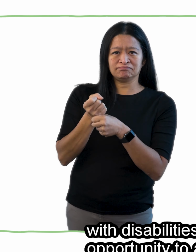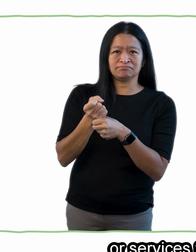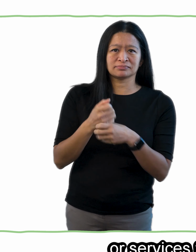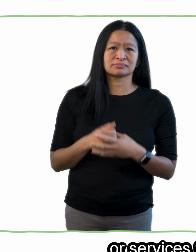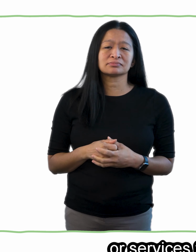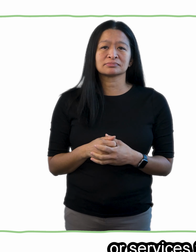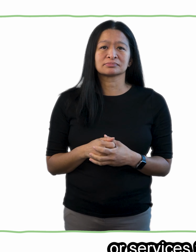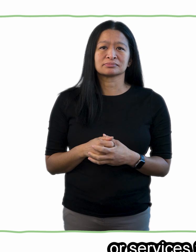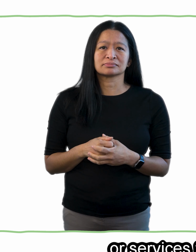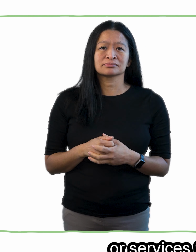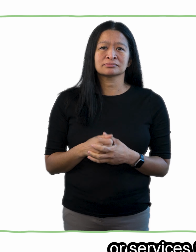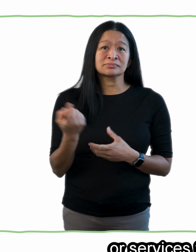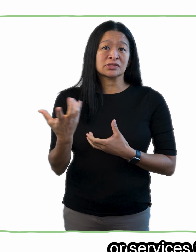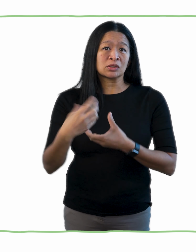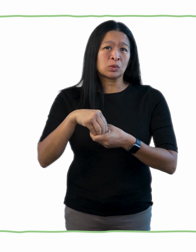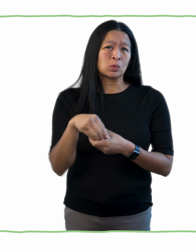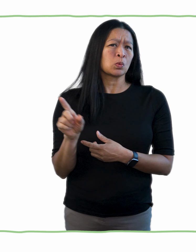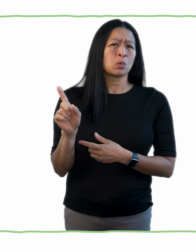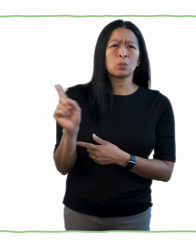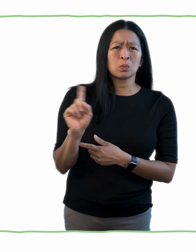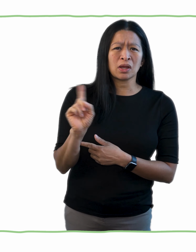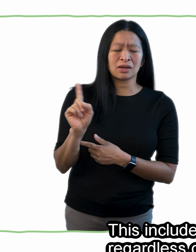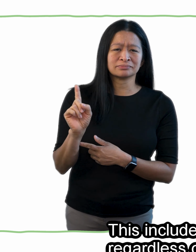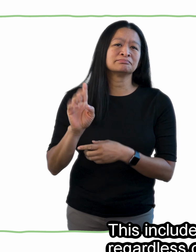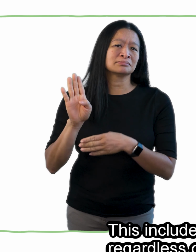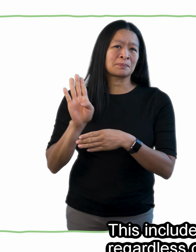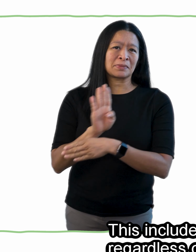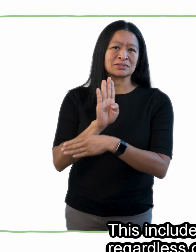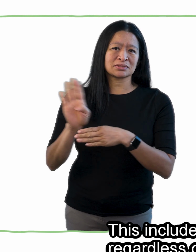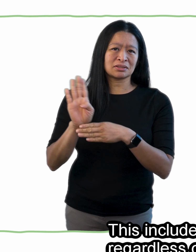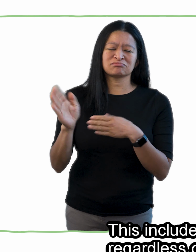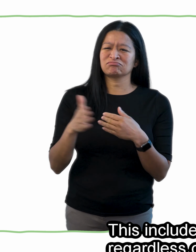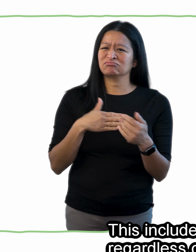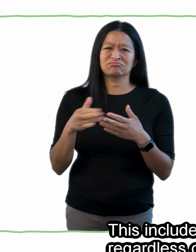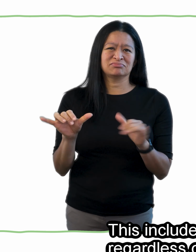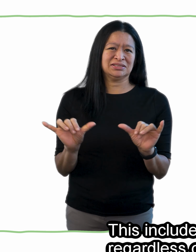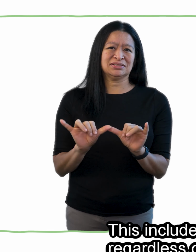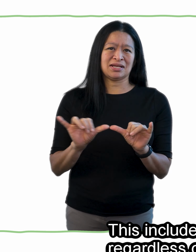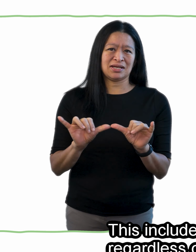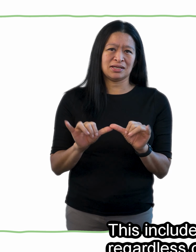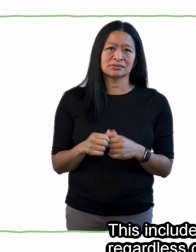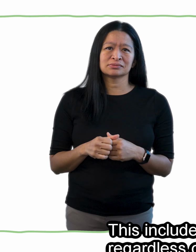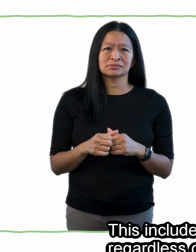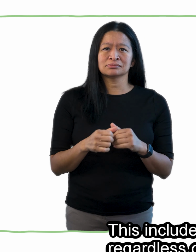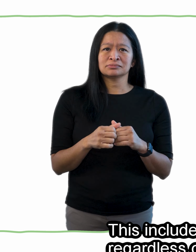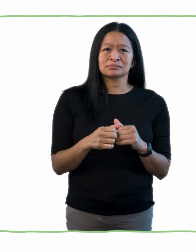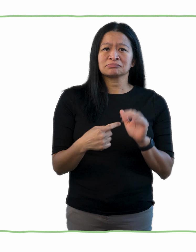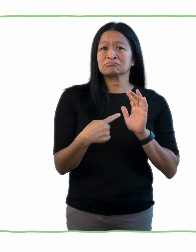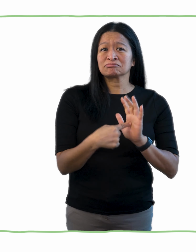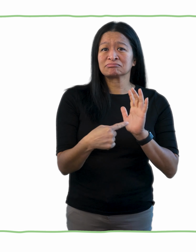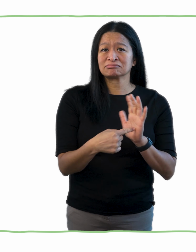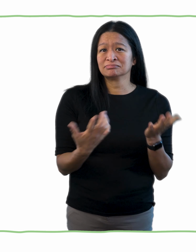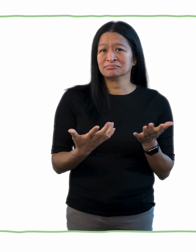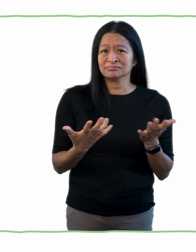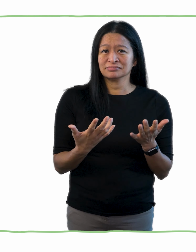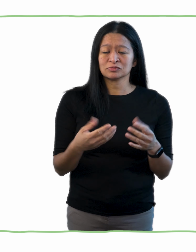or services that they offer. This includes all business regardless of size.